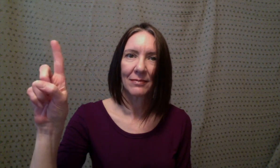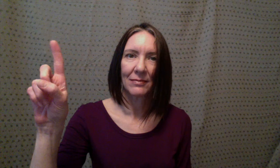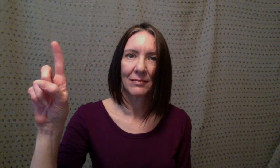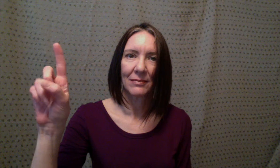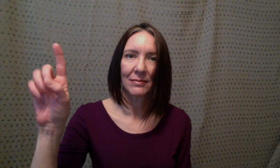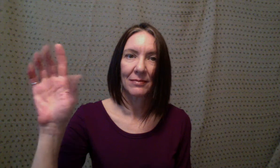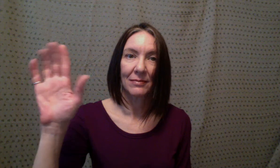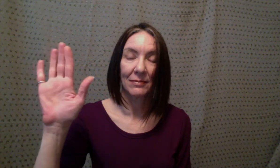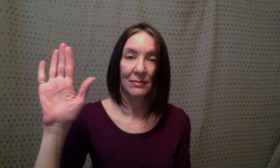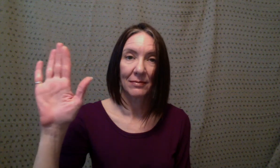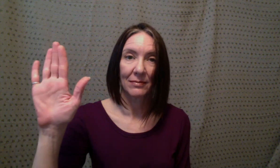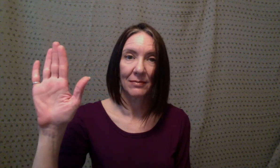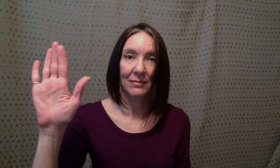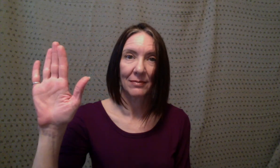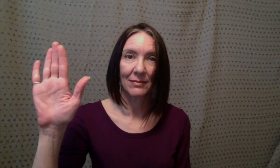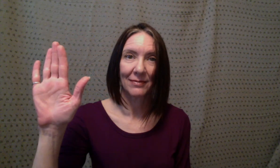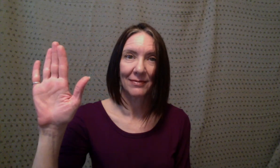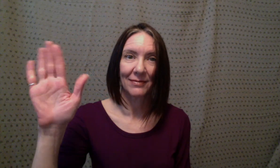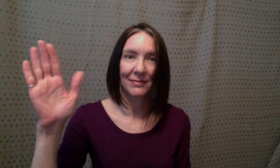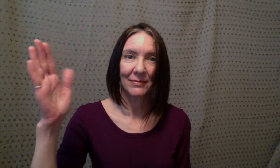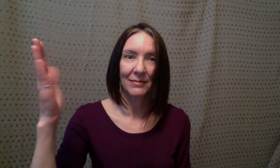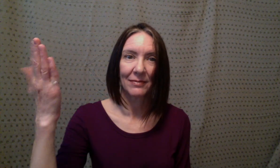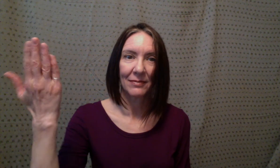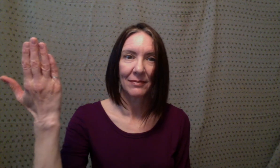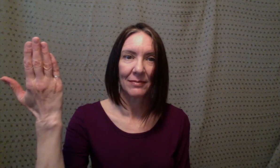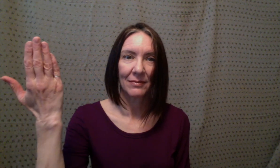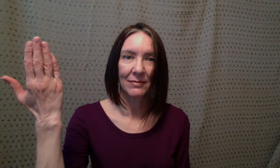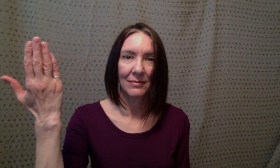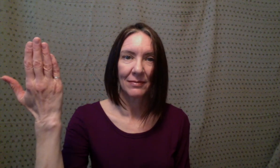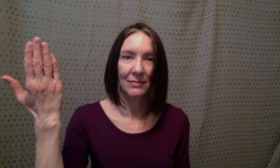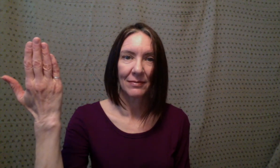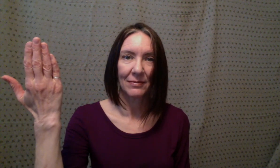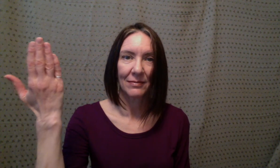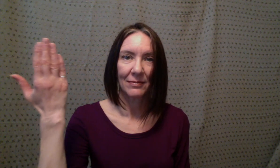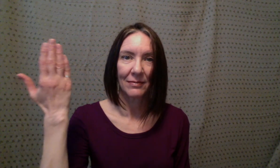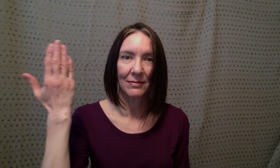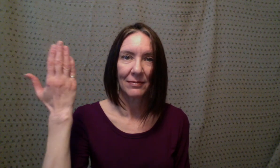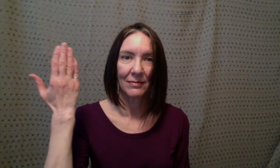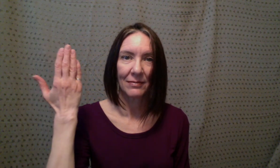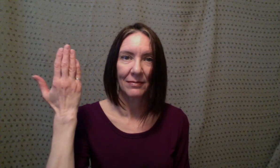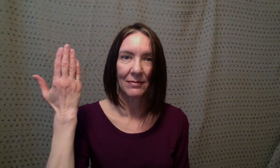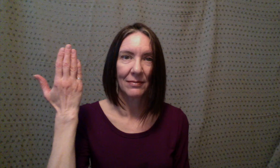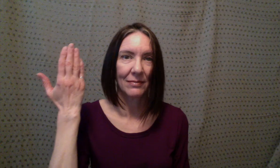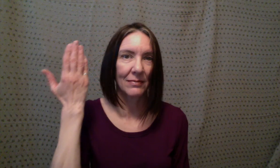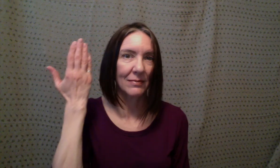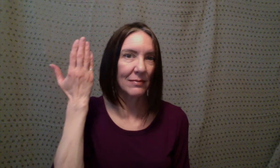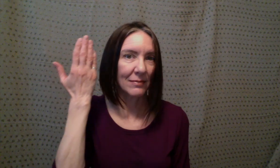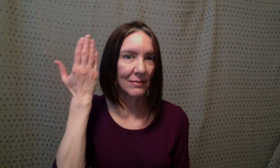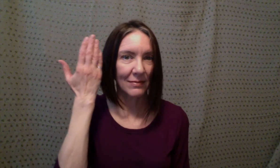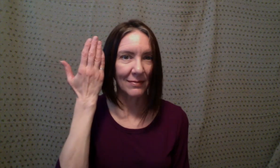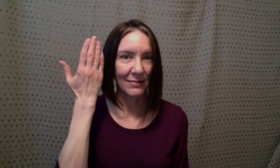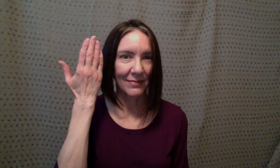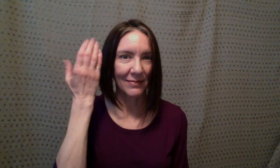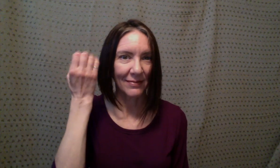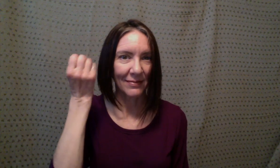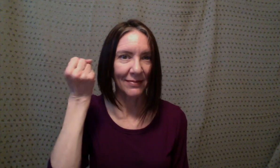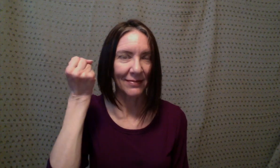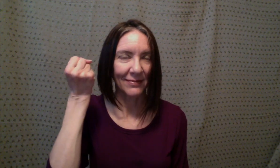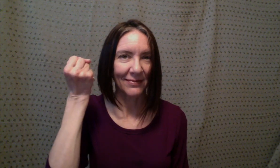1. The hand has the palm facing back toward the wall. The hand is next to the